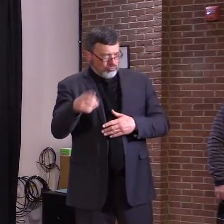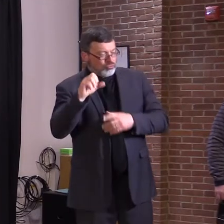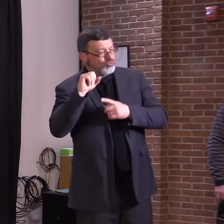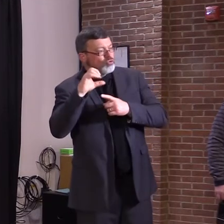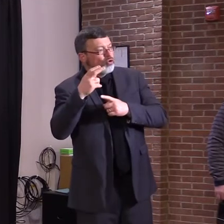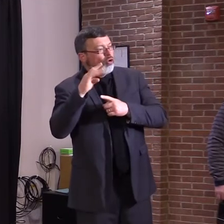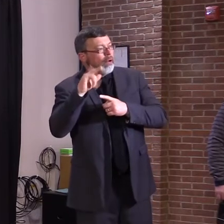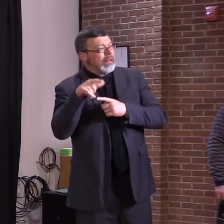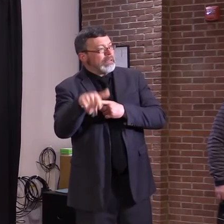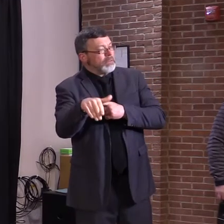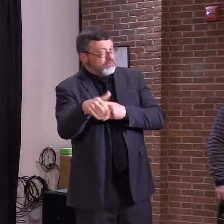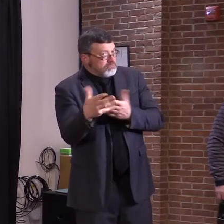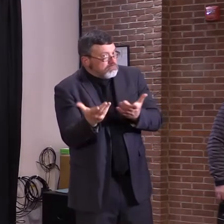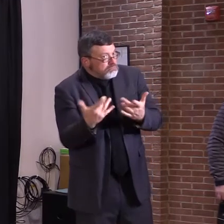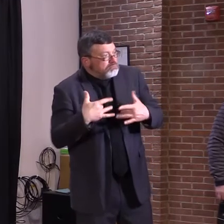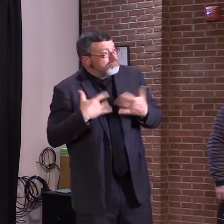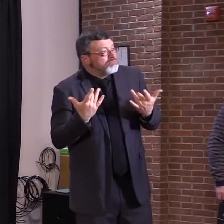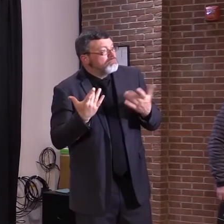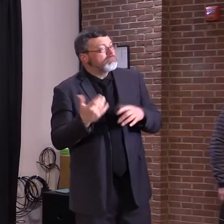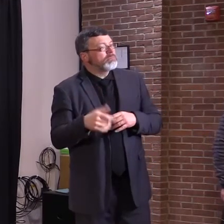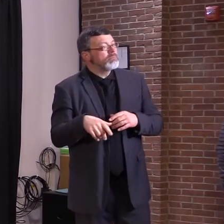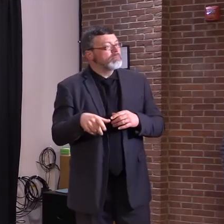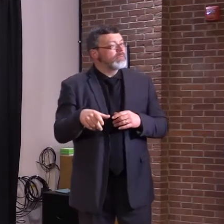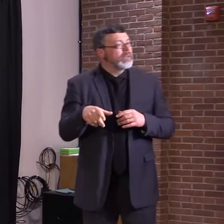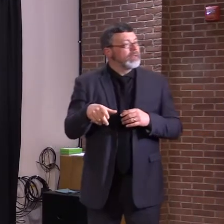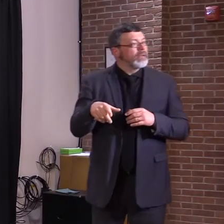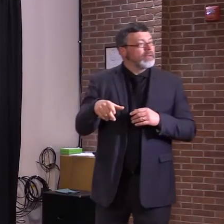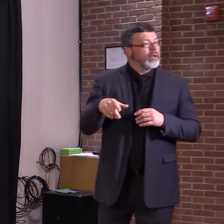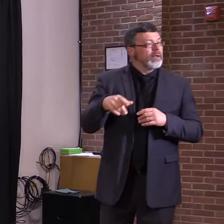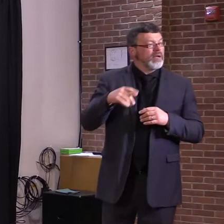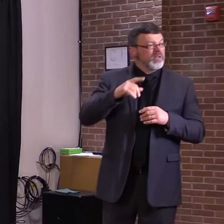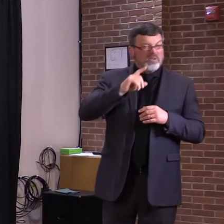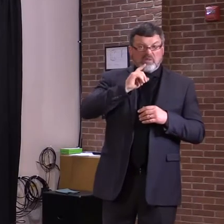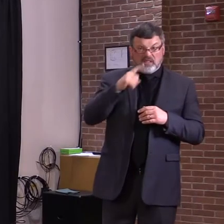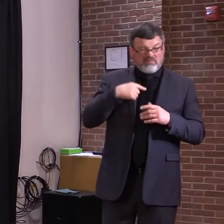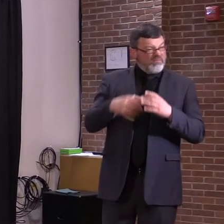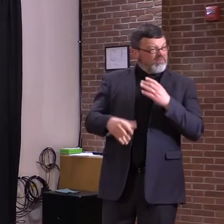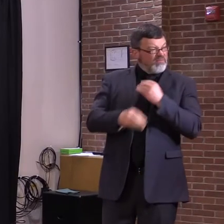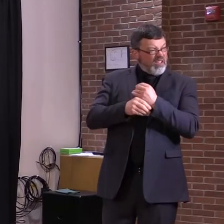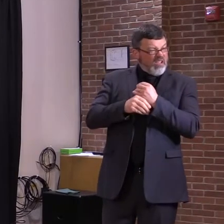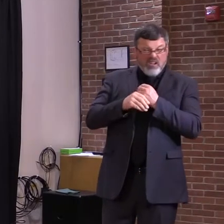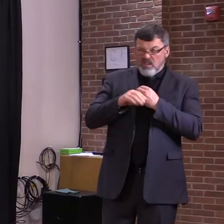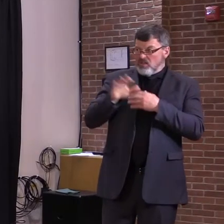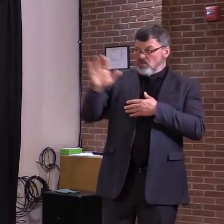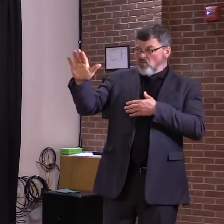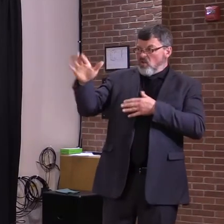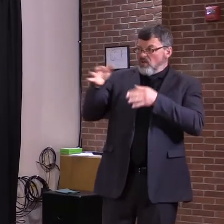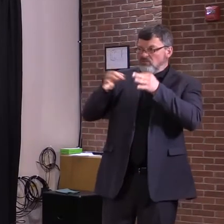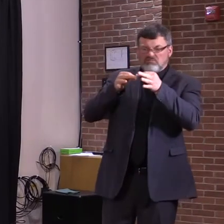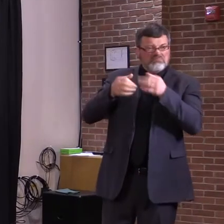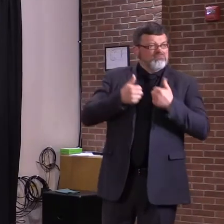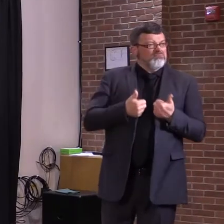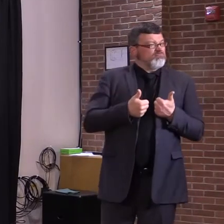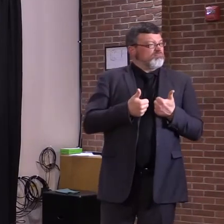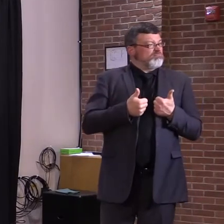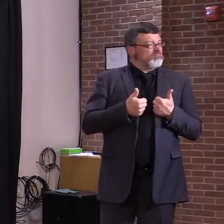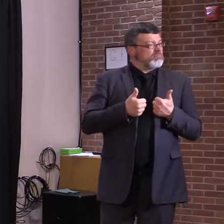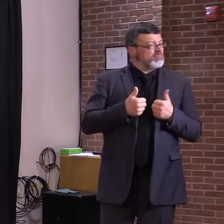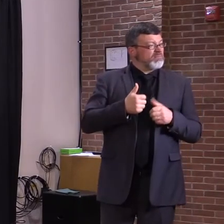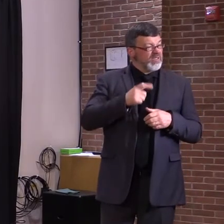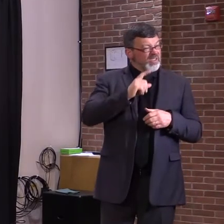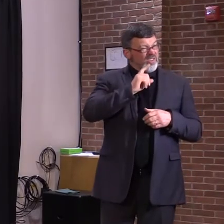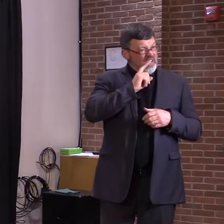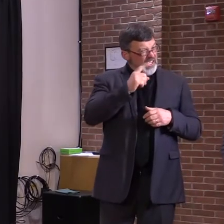Good afternoon. No, the governor's general response actually is right on point. You know, safety measures for all